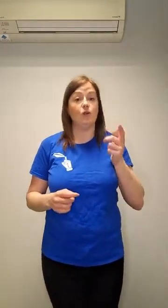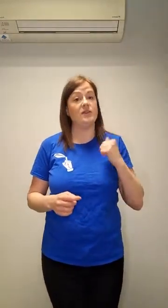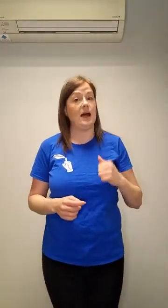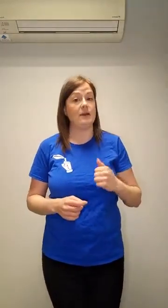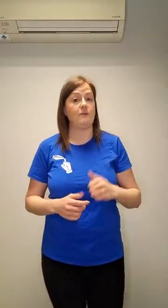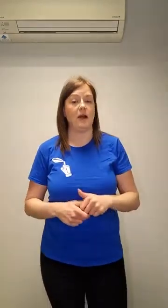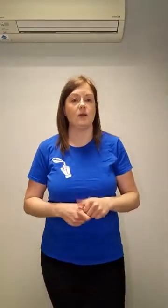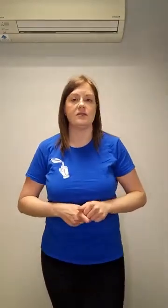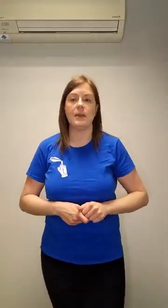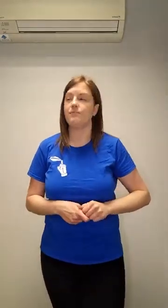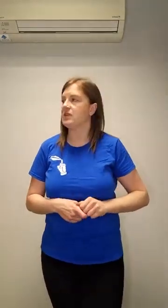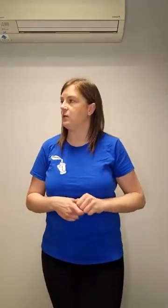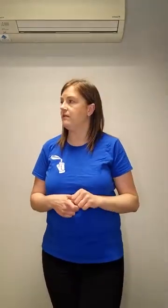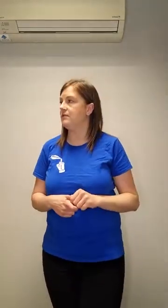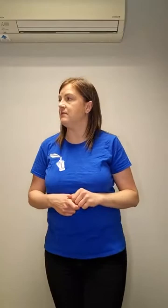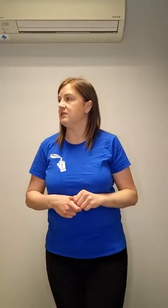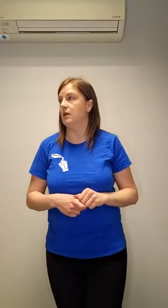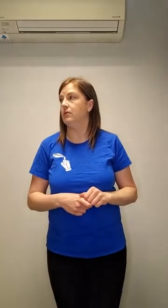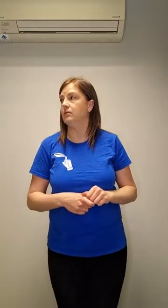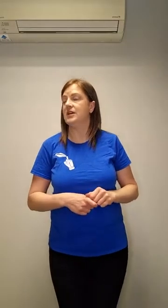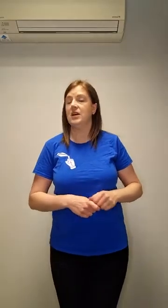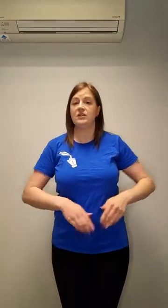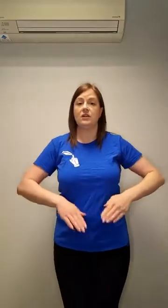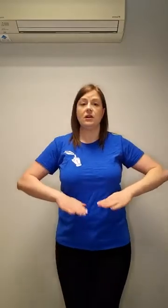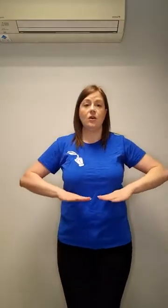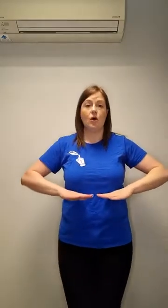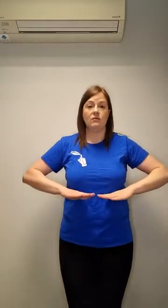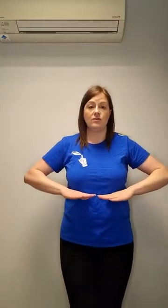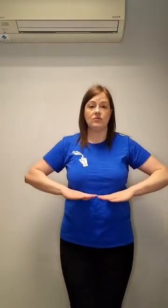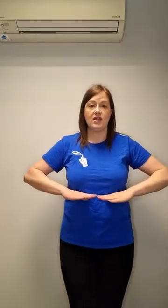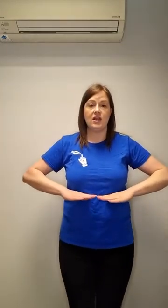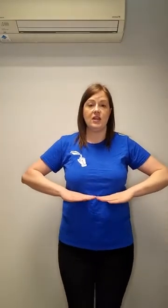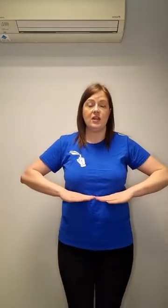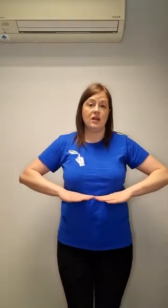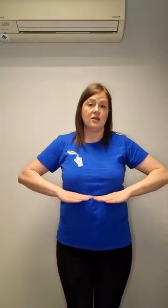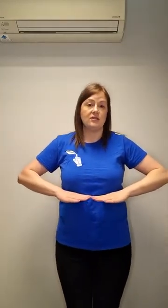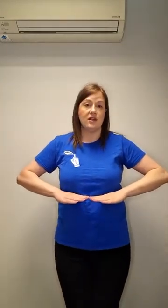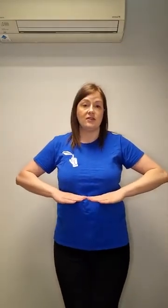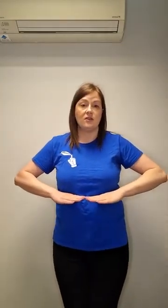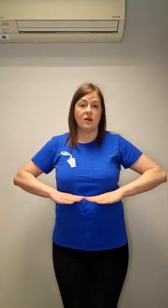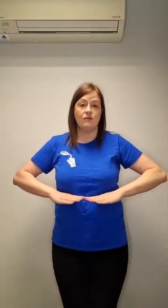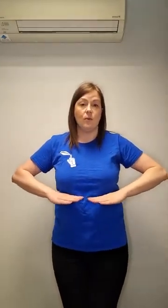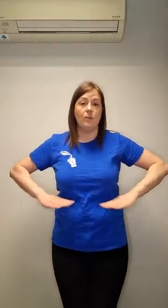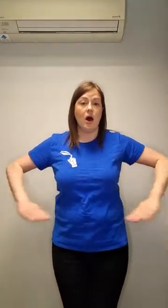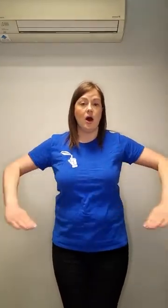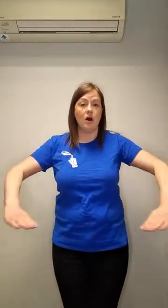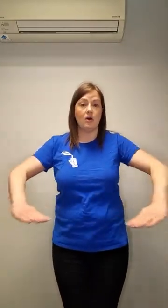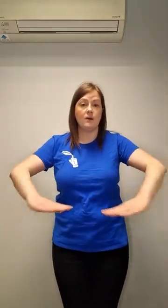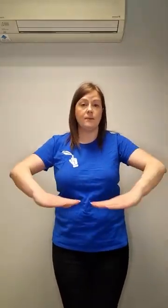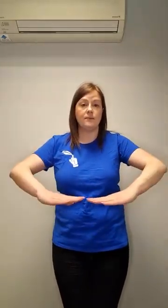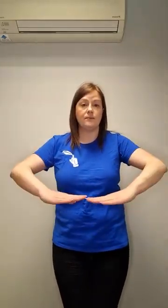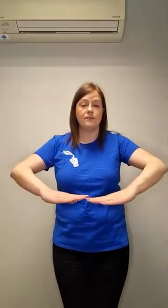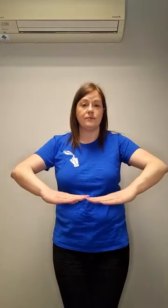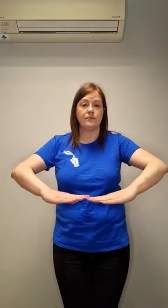forwards and backwards. So I'll give you some examples. Circling horizontally looks like the sign for park.